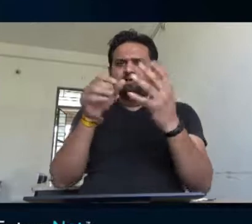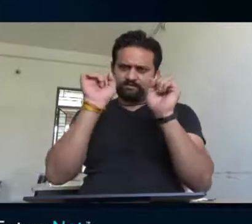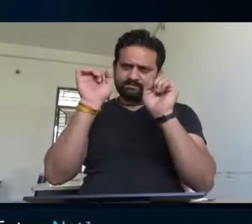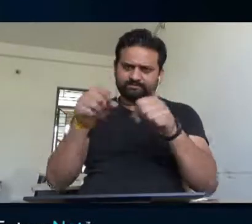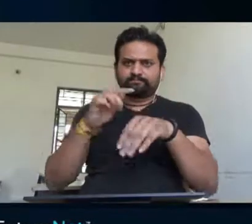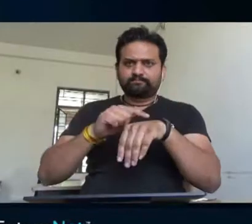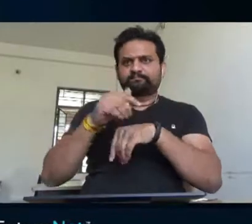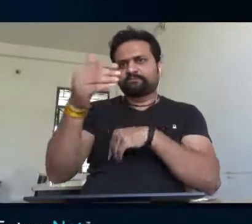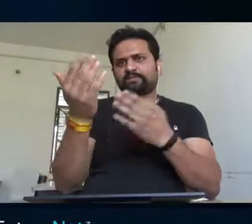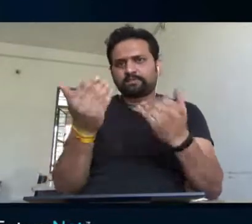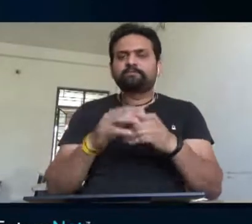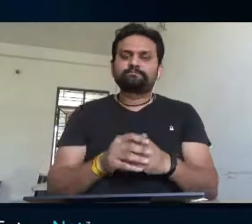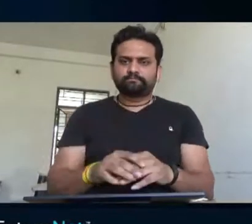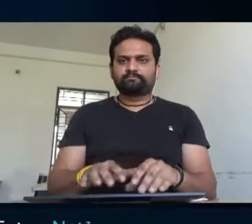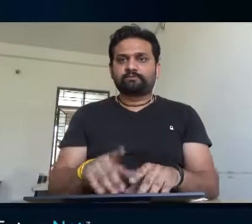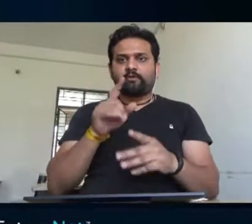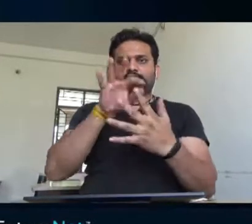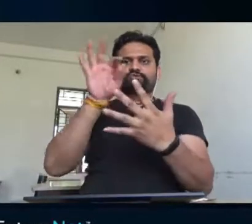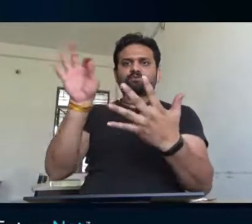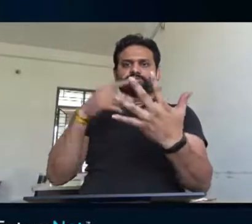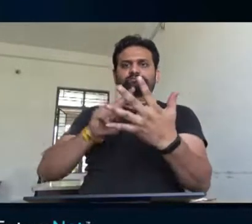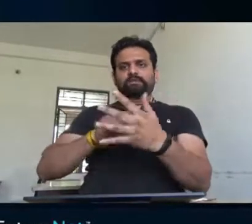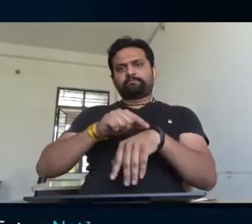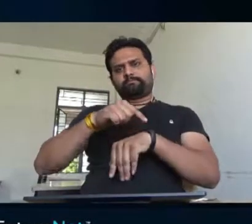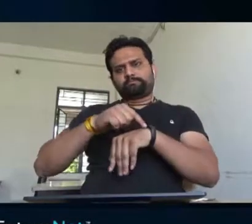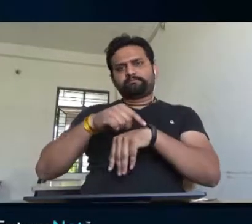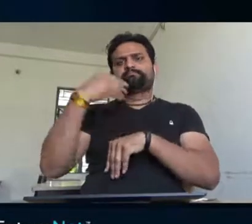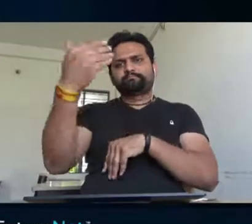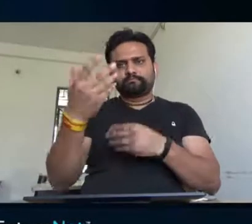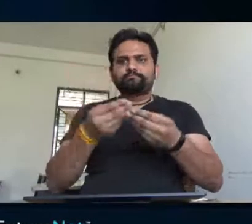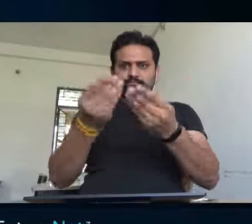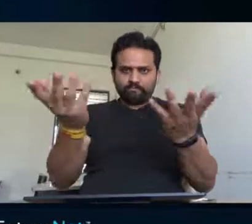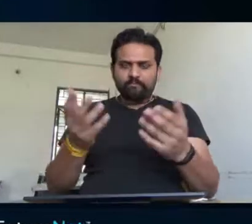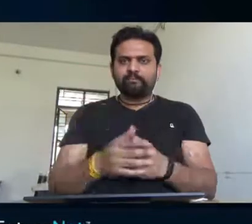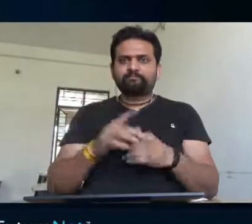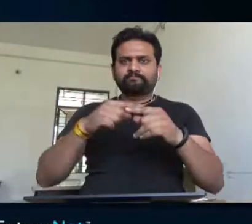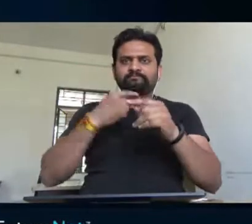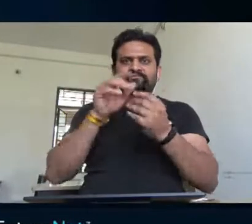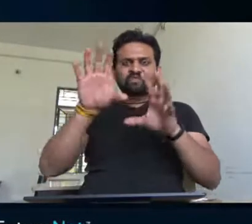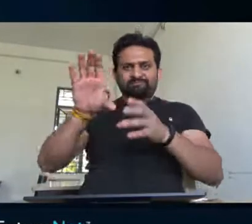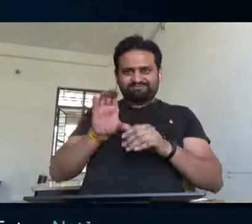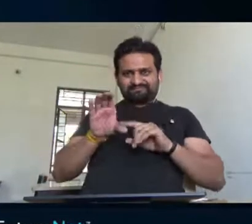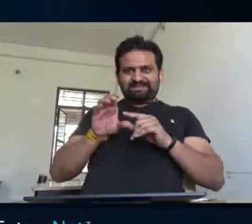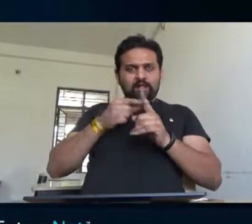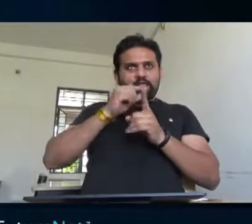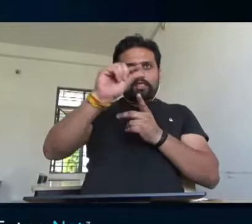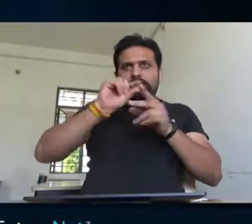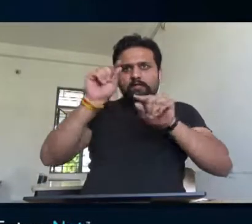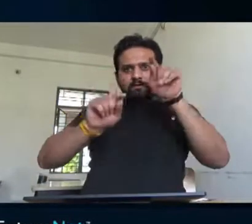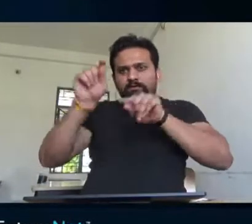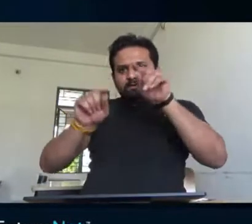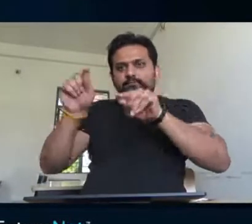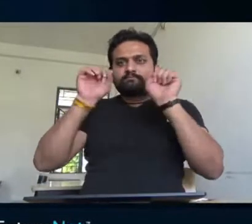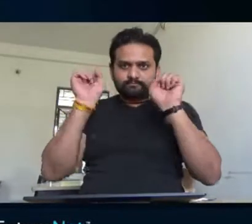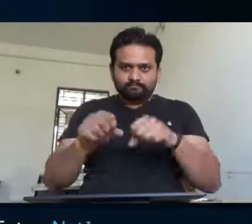It shows that it's bigger and bigger and bigger, and also you have more volume, because when you are on all these exchangers,